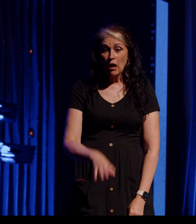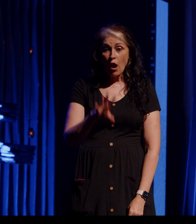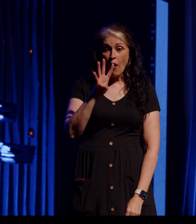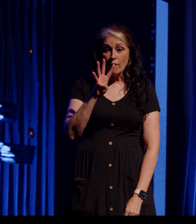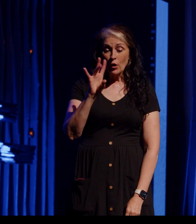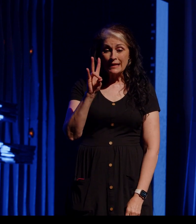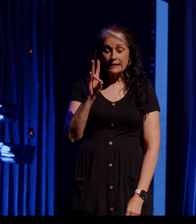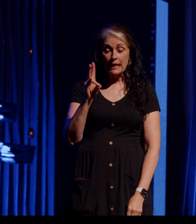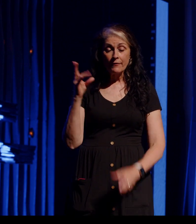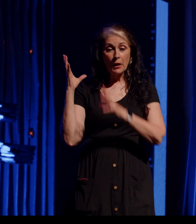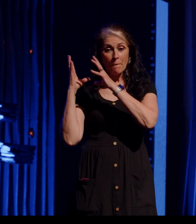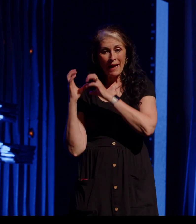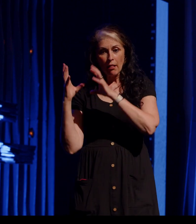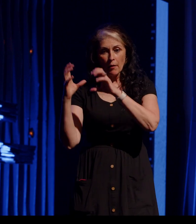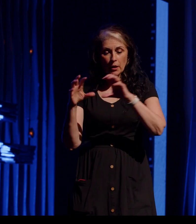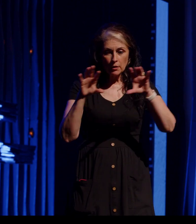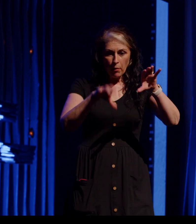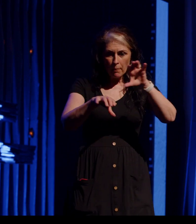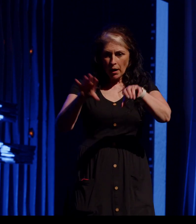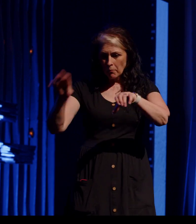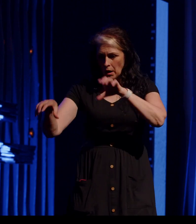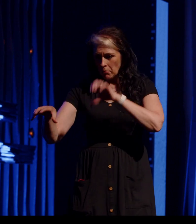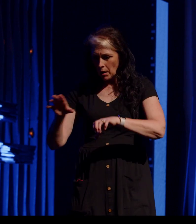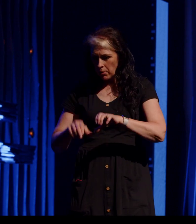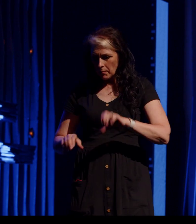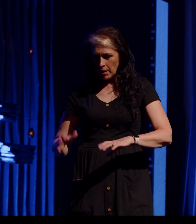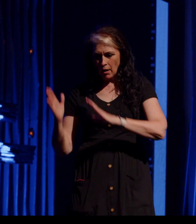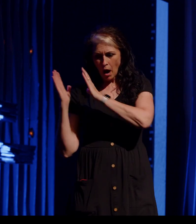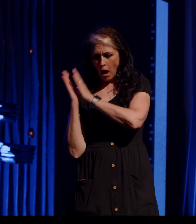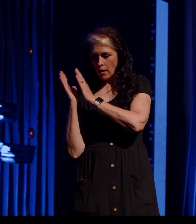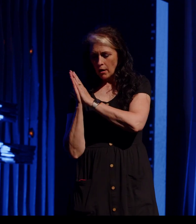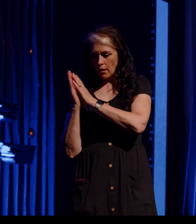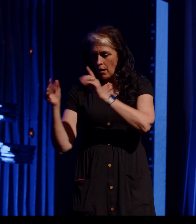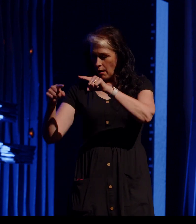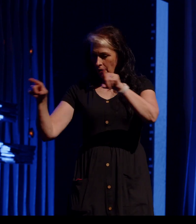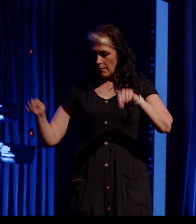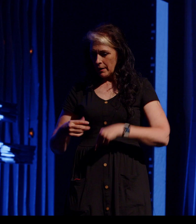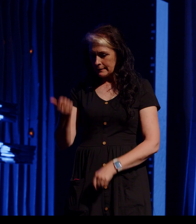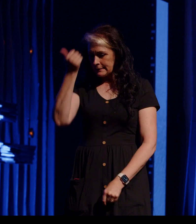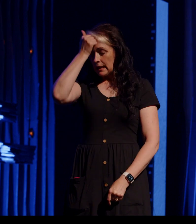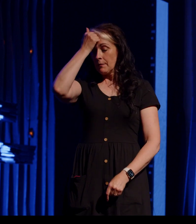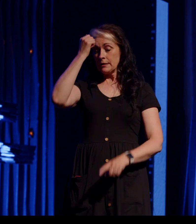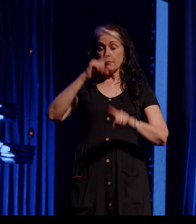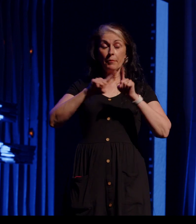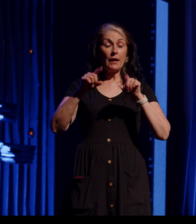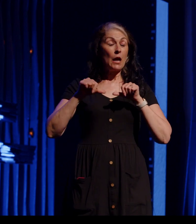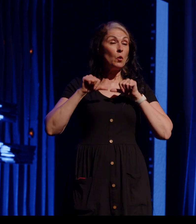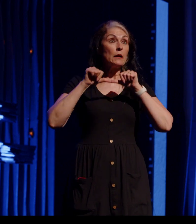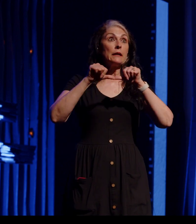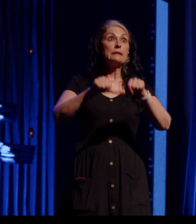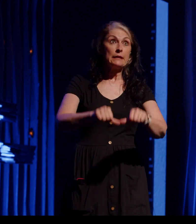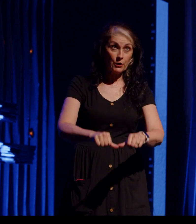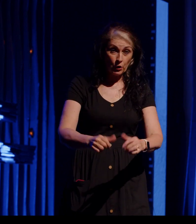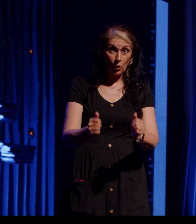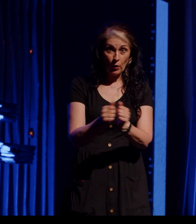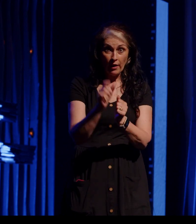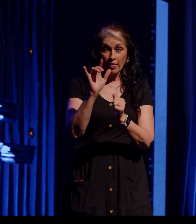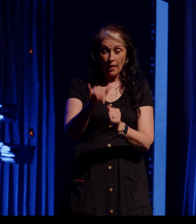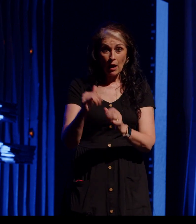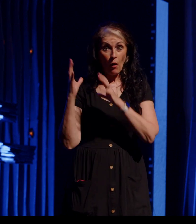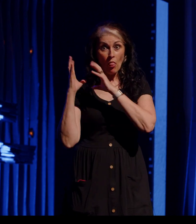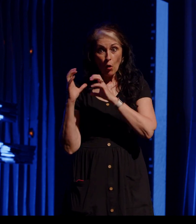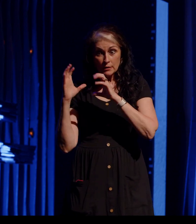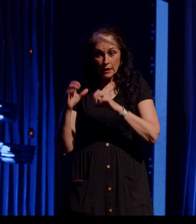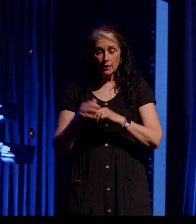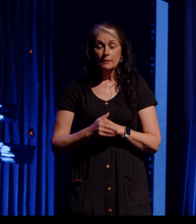pillows on the bed at all times. It's the dumbest thing ever, but we're going to do it till we die. Okay, we'll do it. So when you